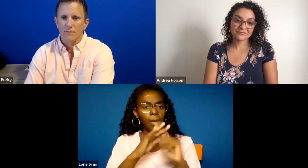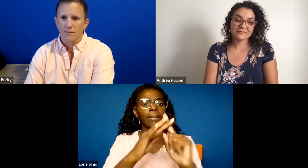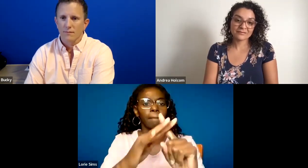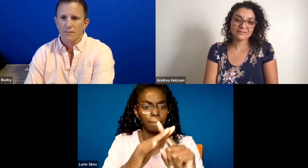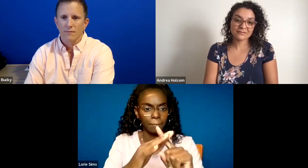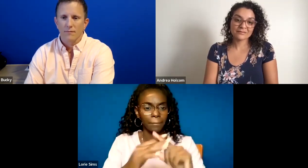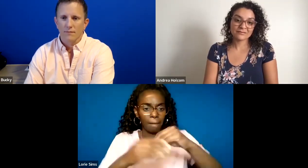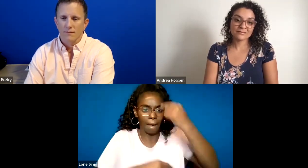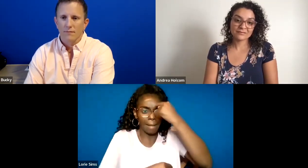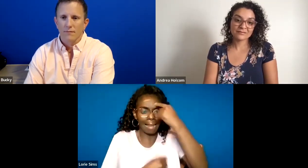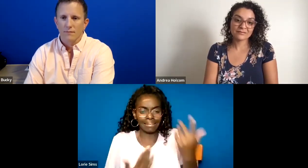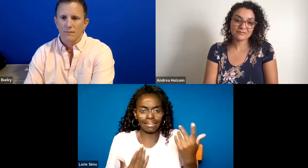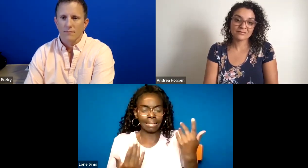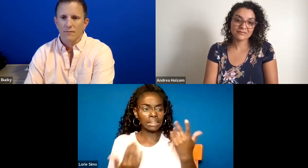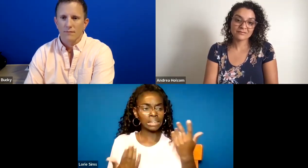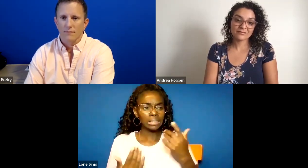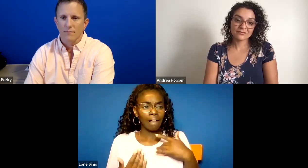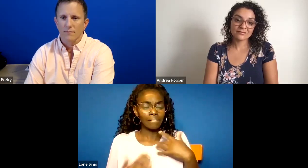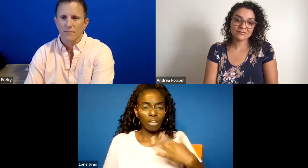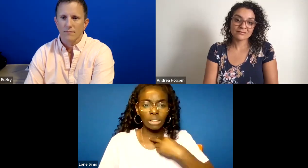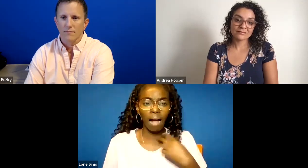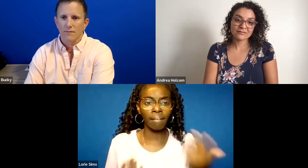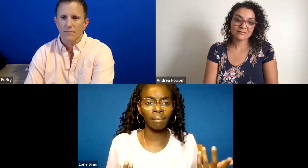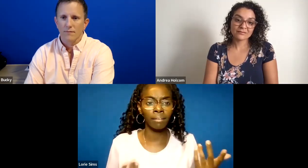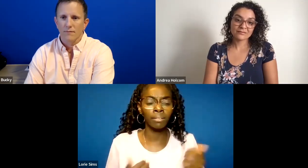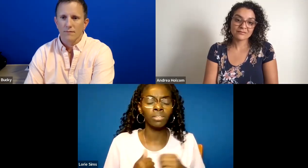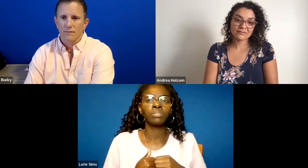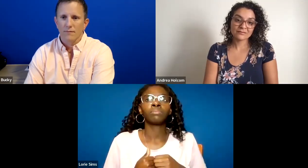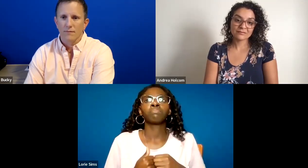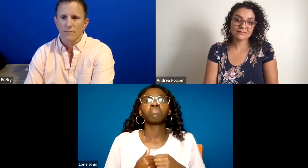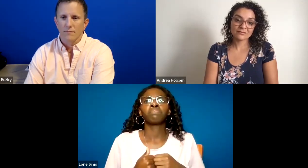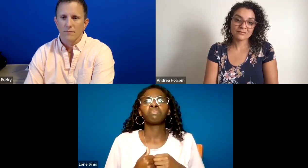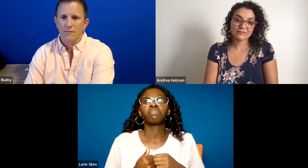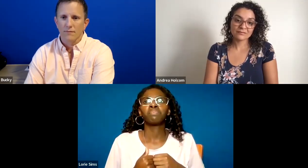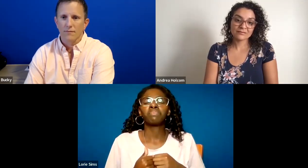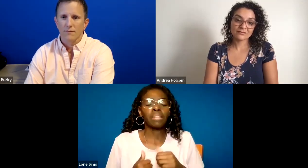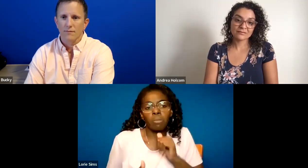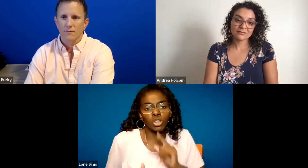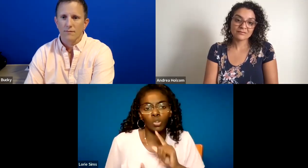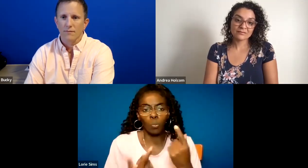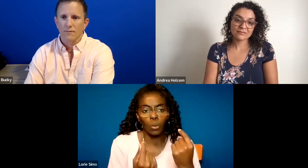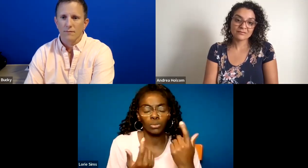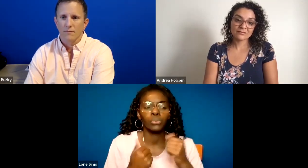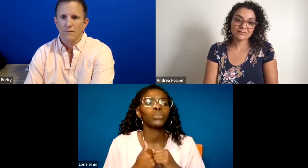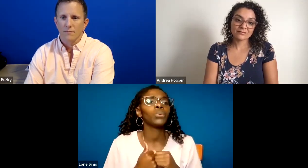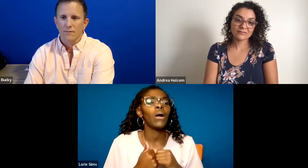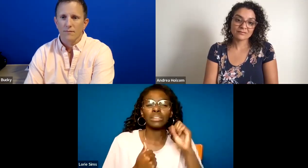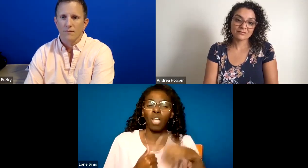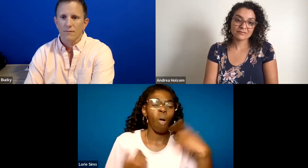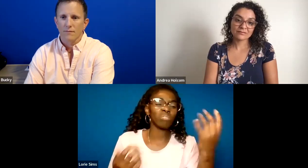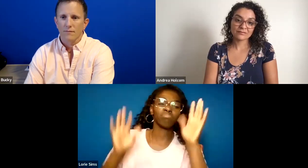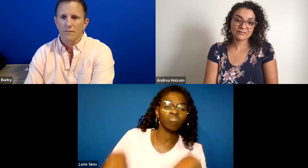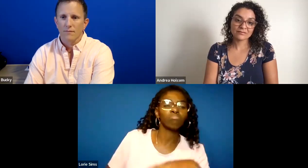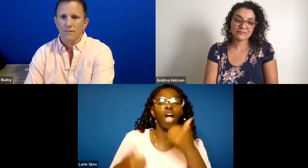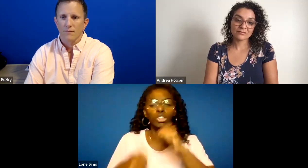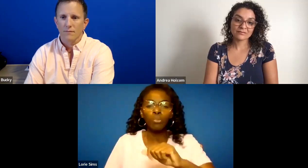approach it, what types of words that I should say. And in my mind, I had so many things that were coming up that it pretty much kept